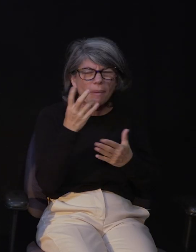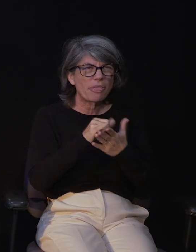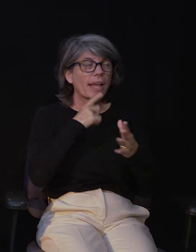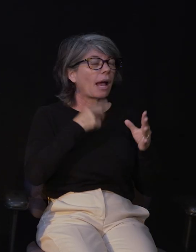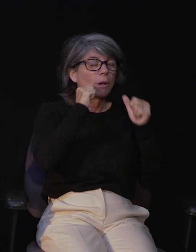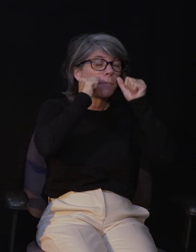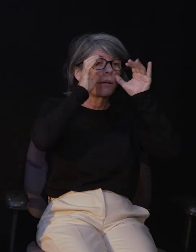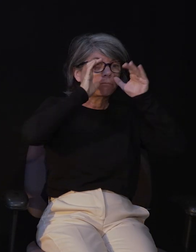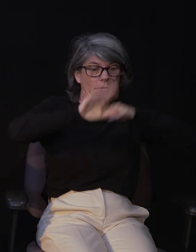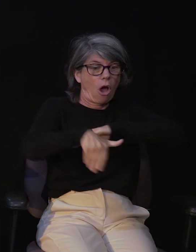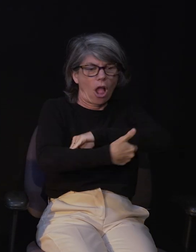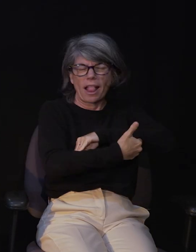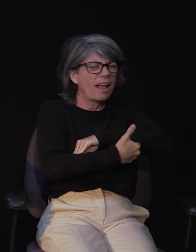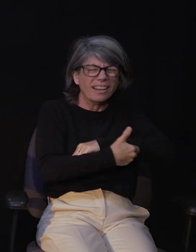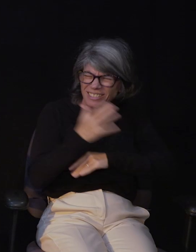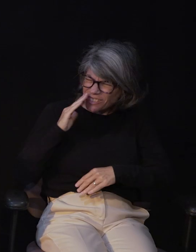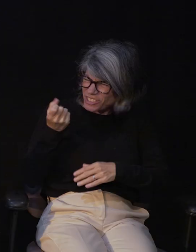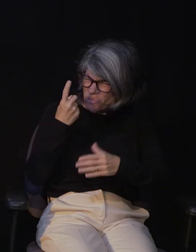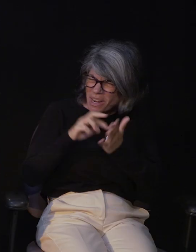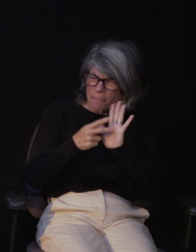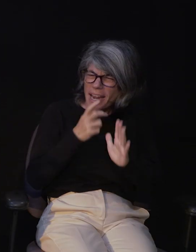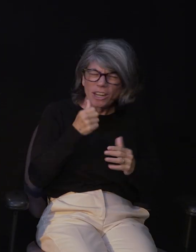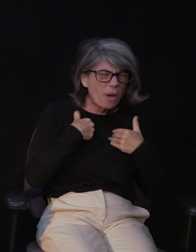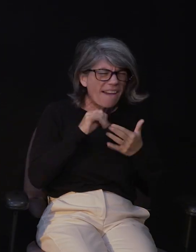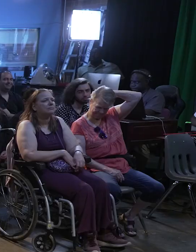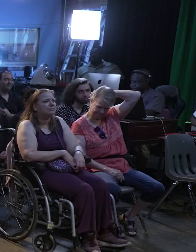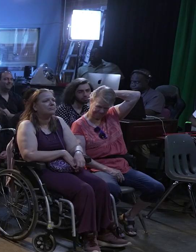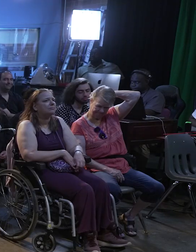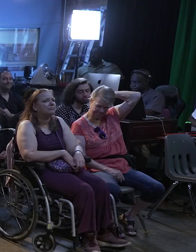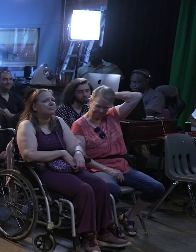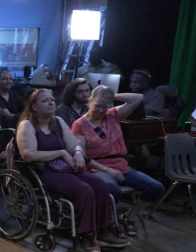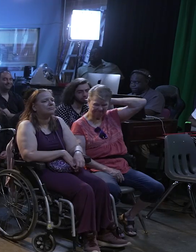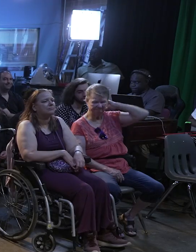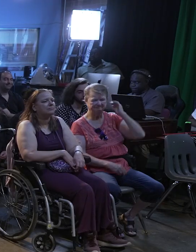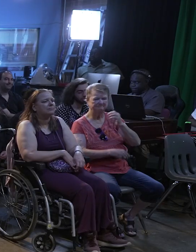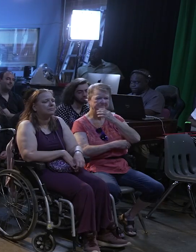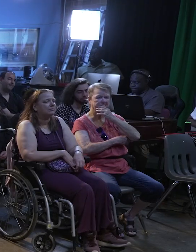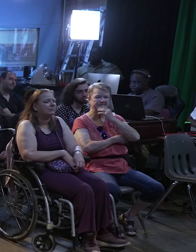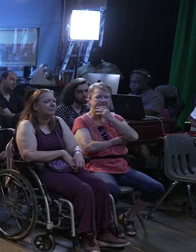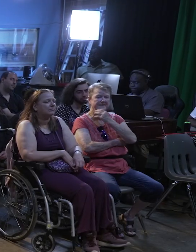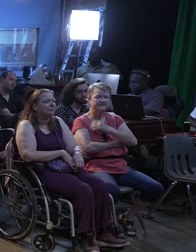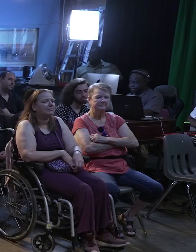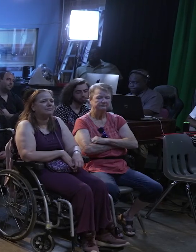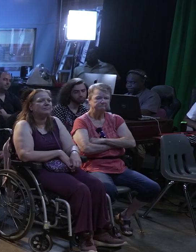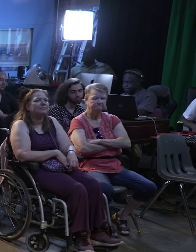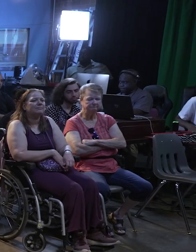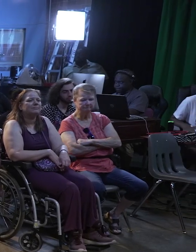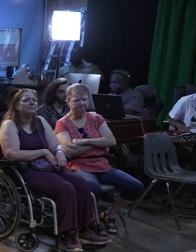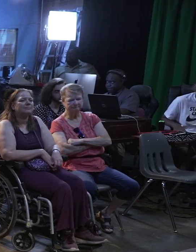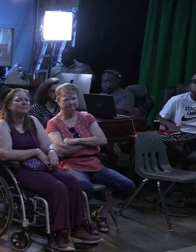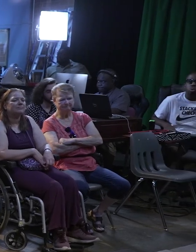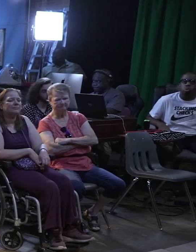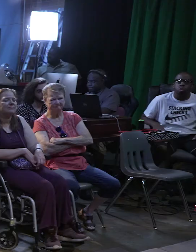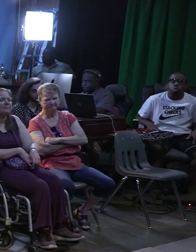night. I don't, you know what I mean? I can't, So with this book, I had to learn how to do that, and I